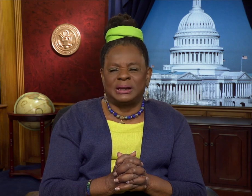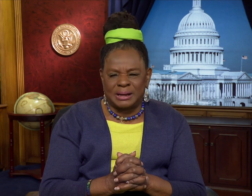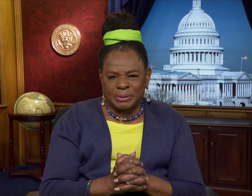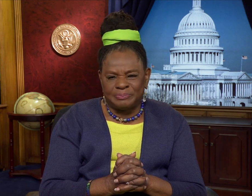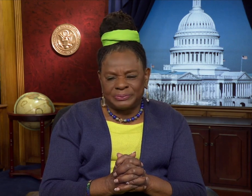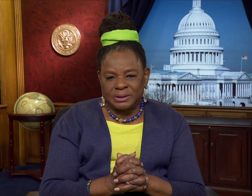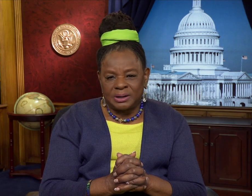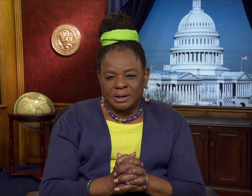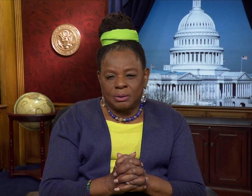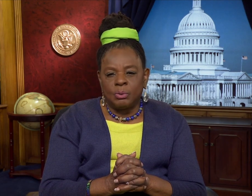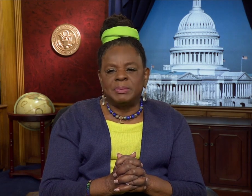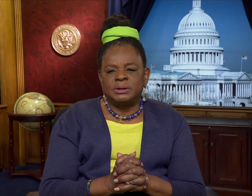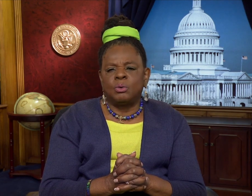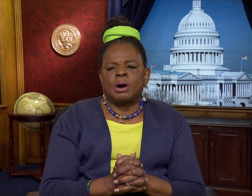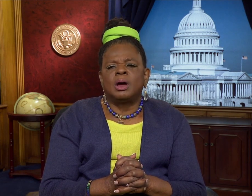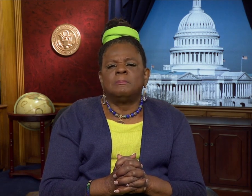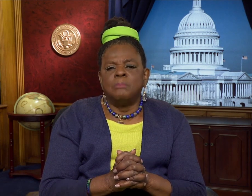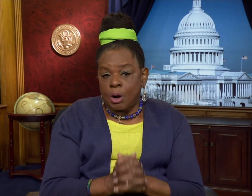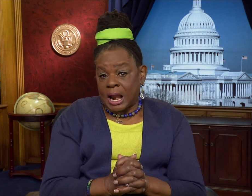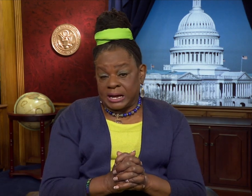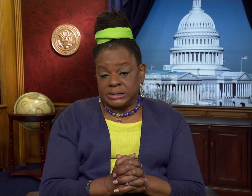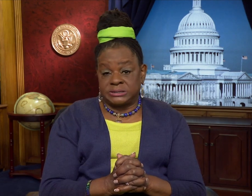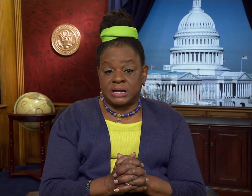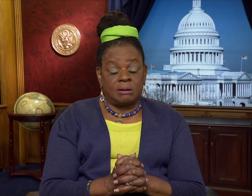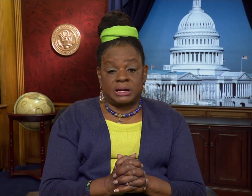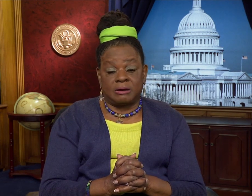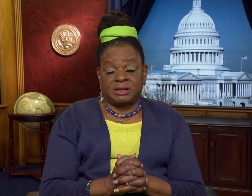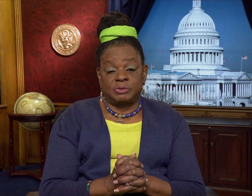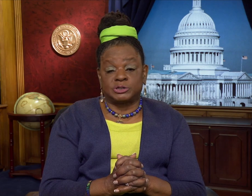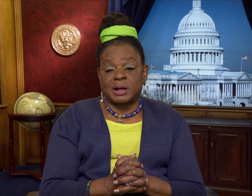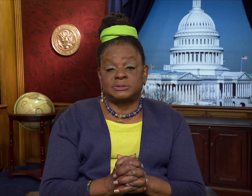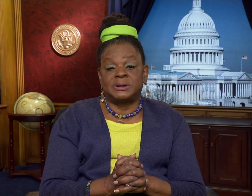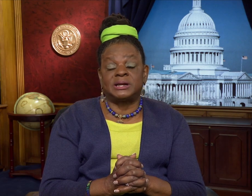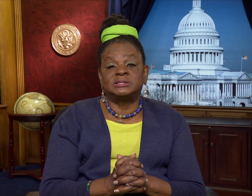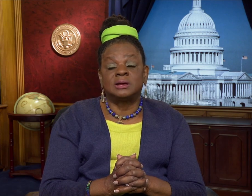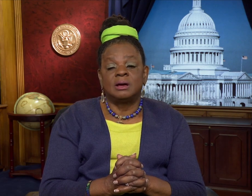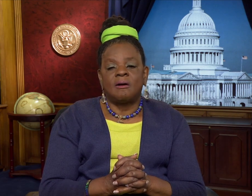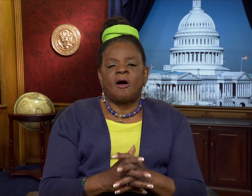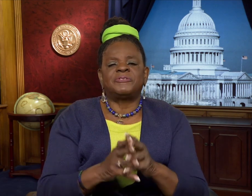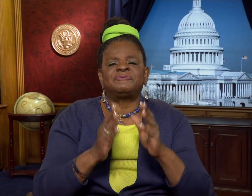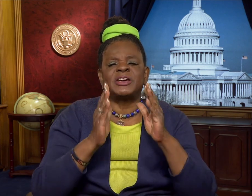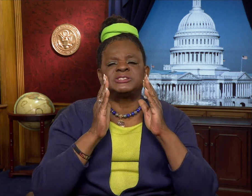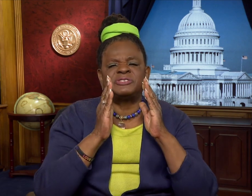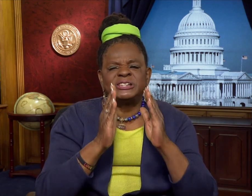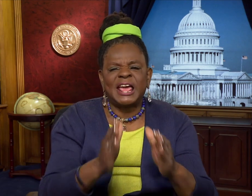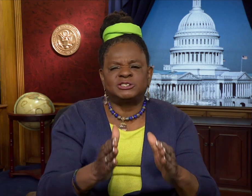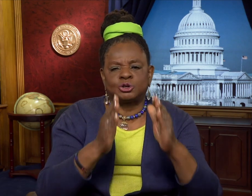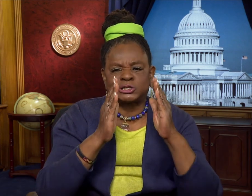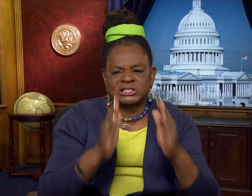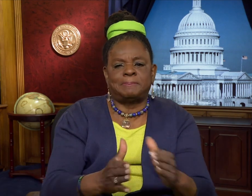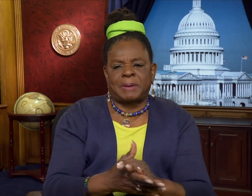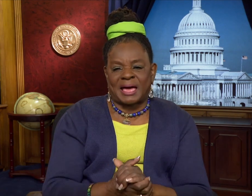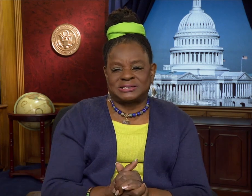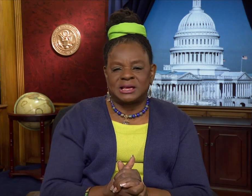emotional labor. Women who are more likely to take on caregiving responsibilities often face